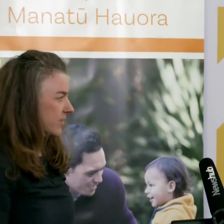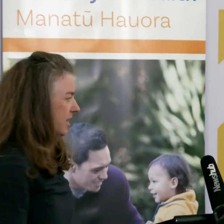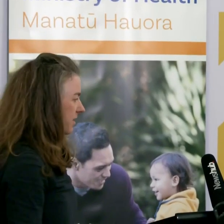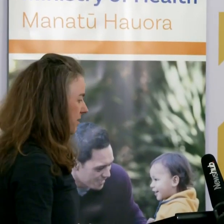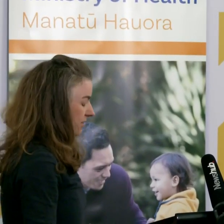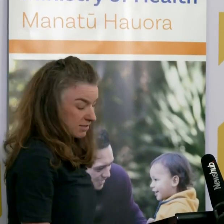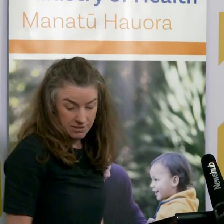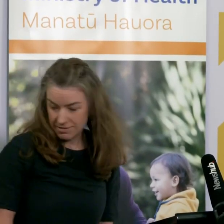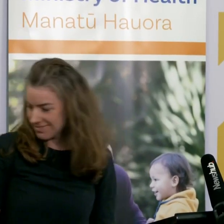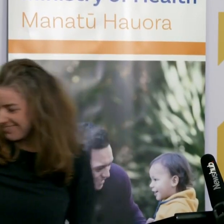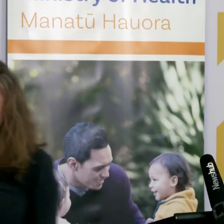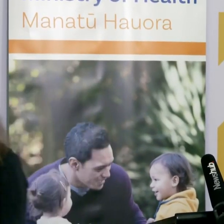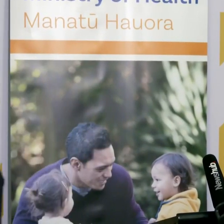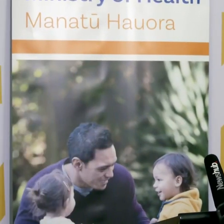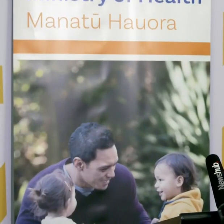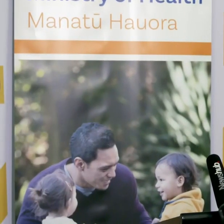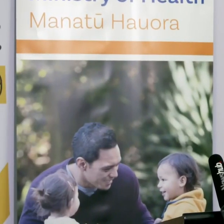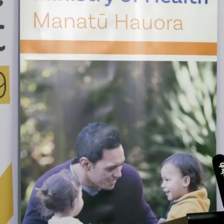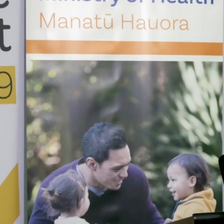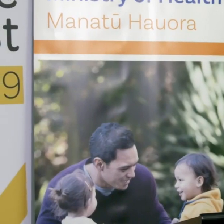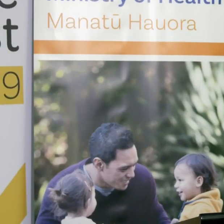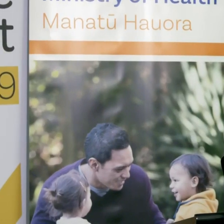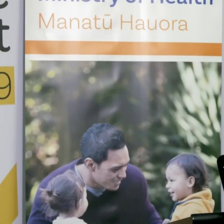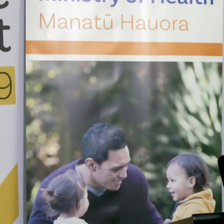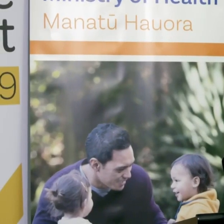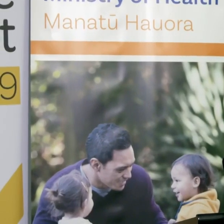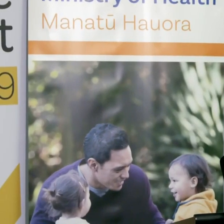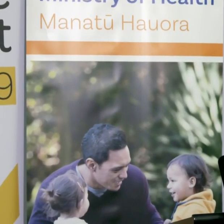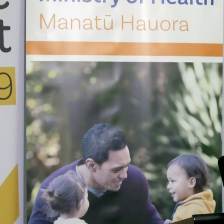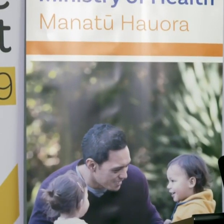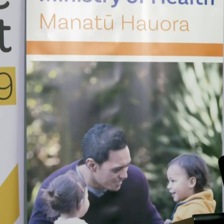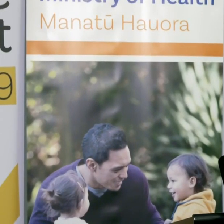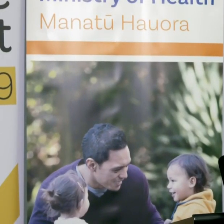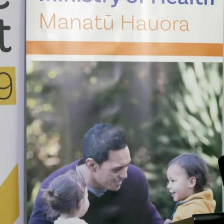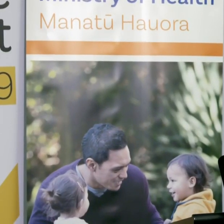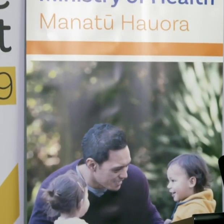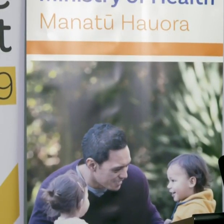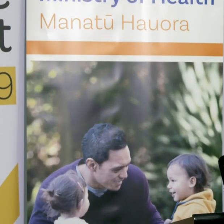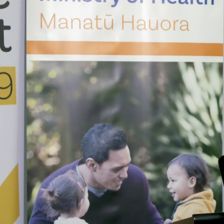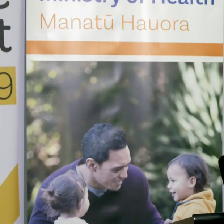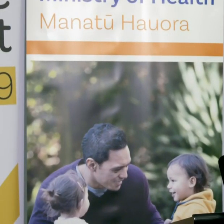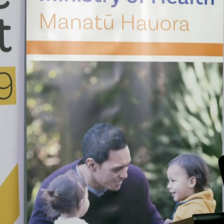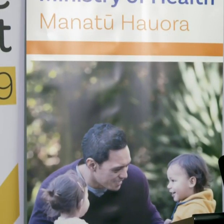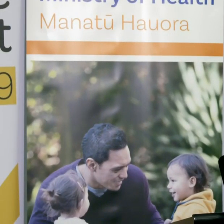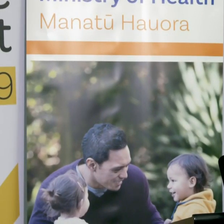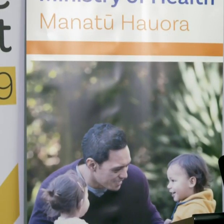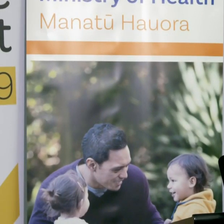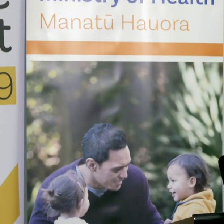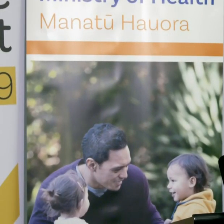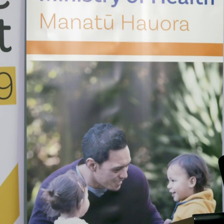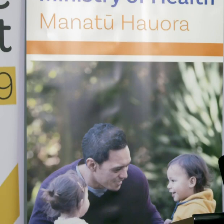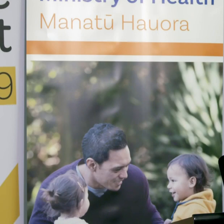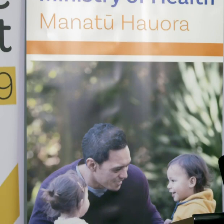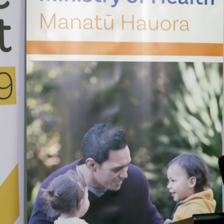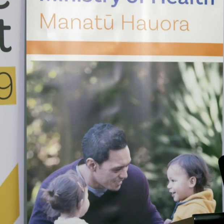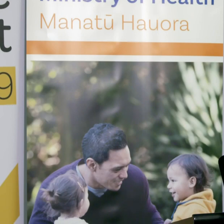says the decision will not affect the employment of any staff working at those facilities. The Restaurant Association says eateries are losing millions